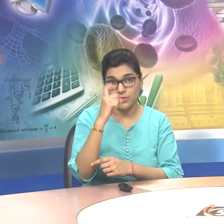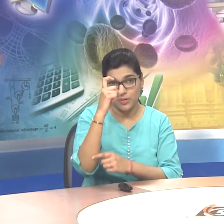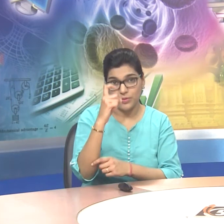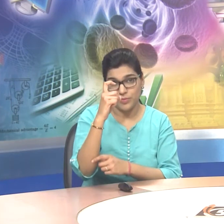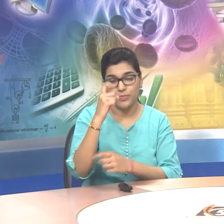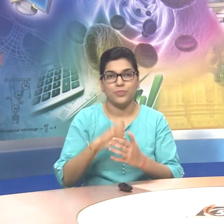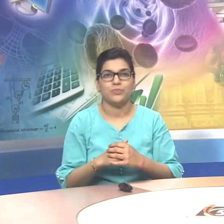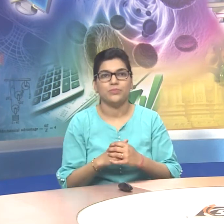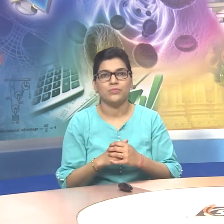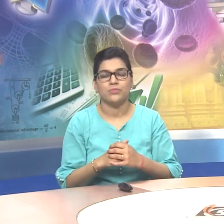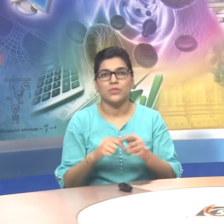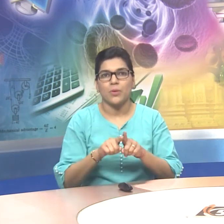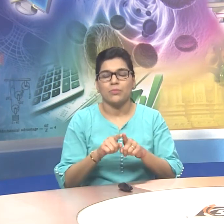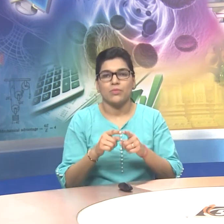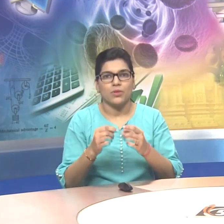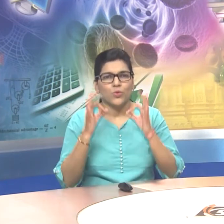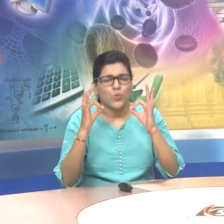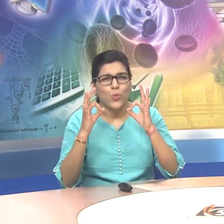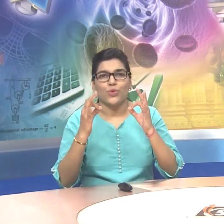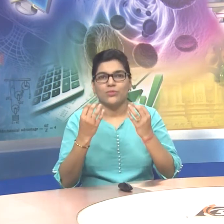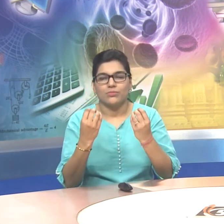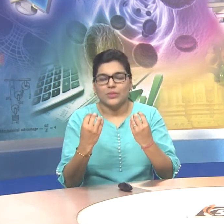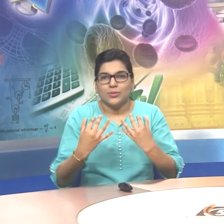influenced from a new technical.